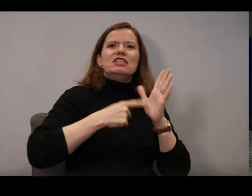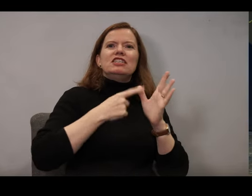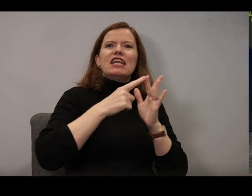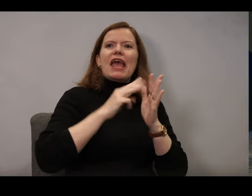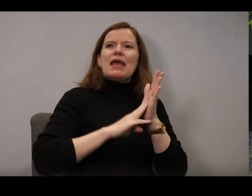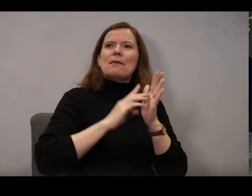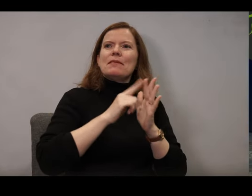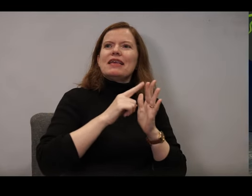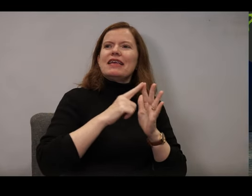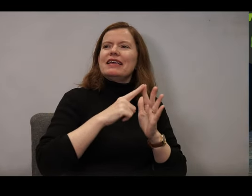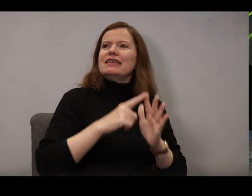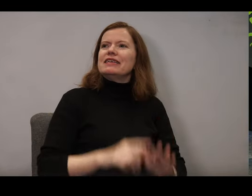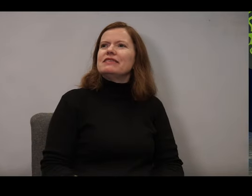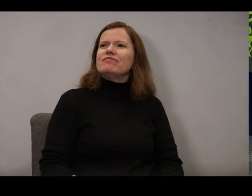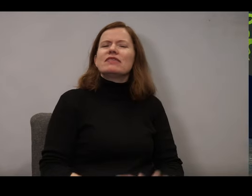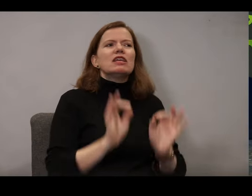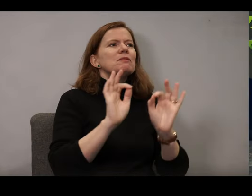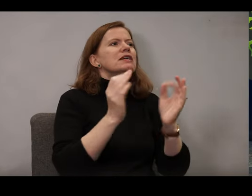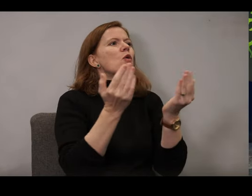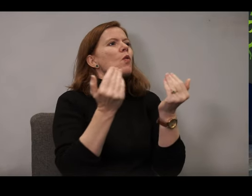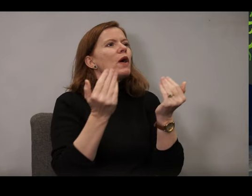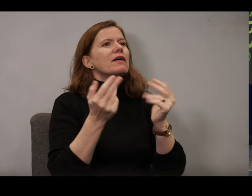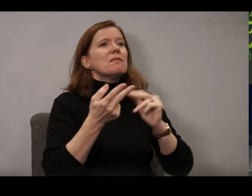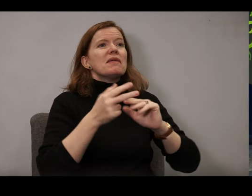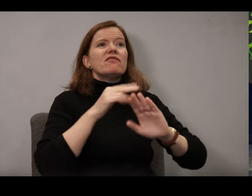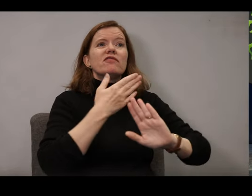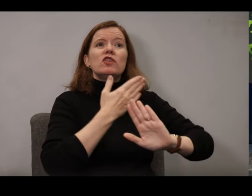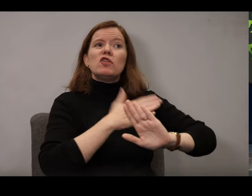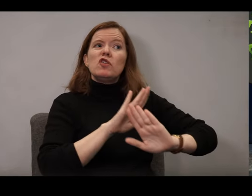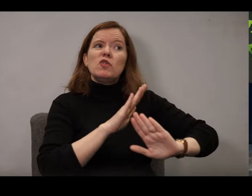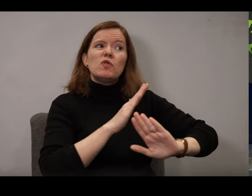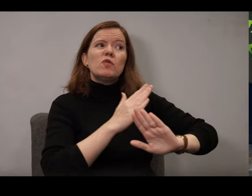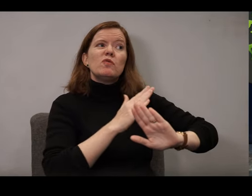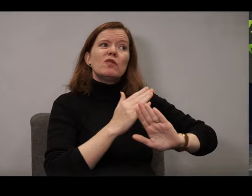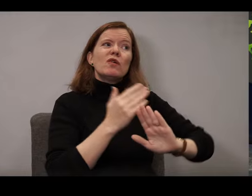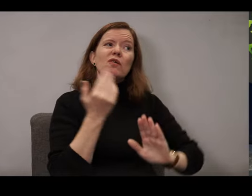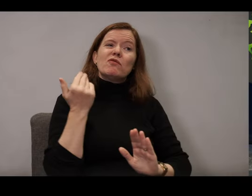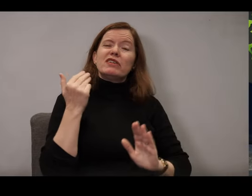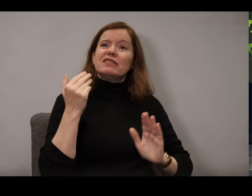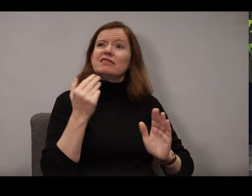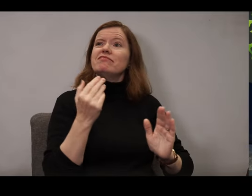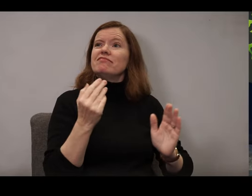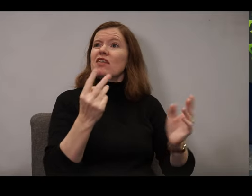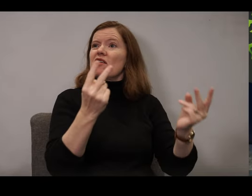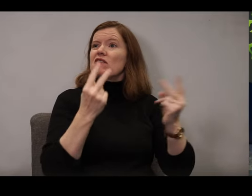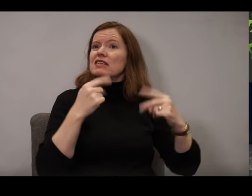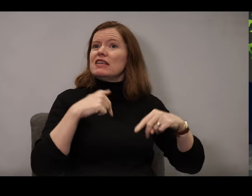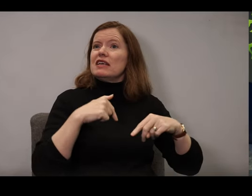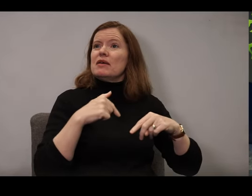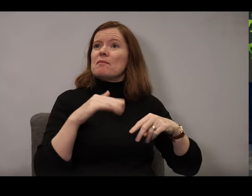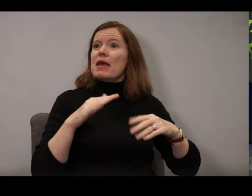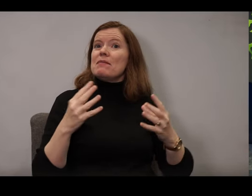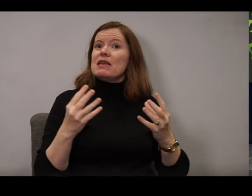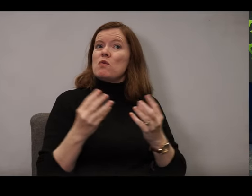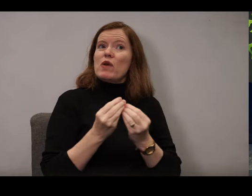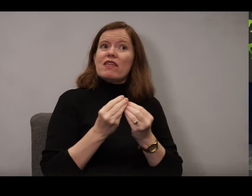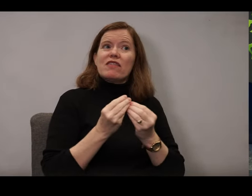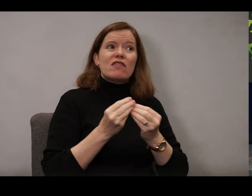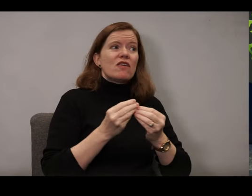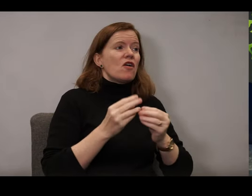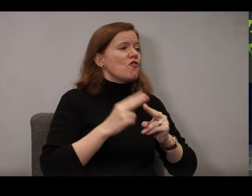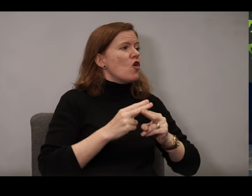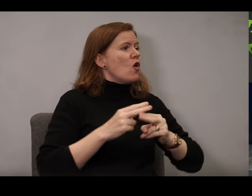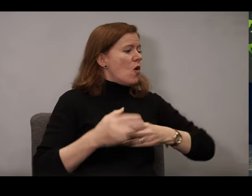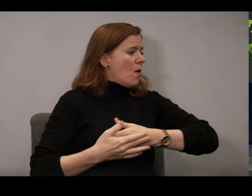special welcome and shout out to you if you're new or newish or visiting, perhaps even here with family for some of the baptisms